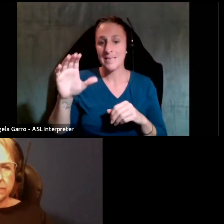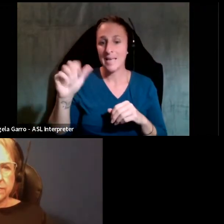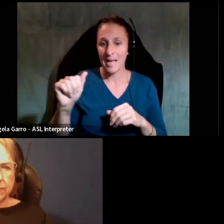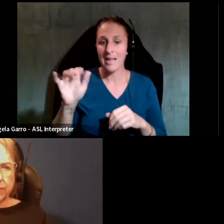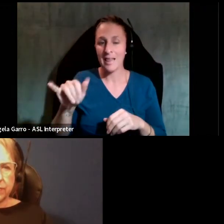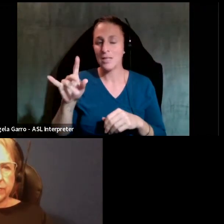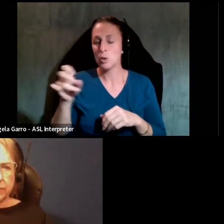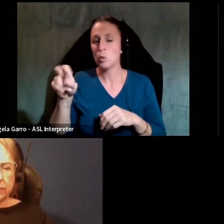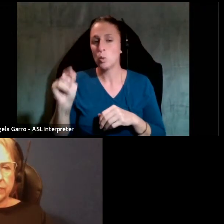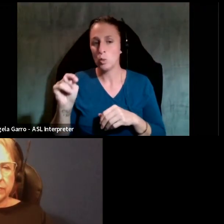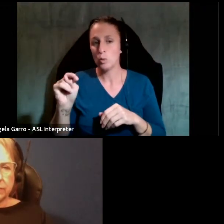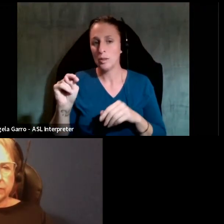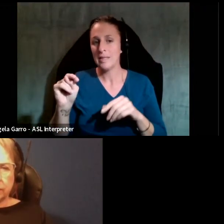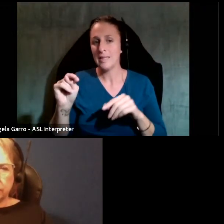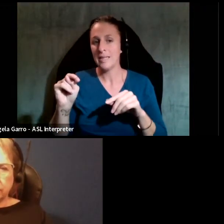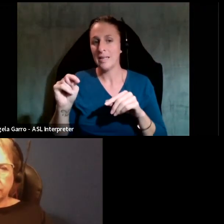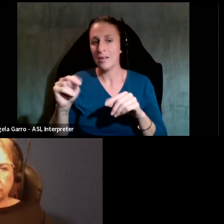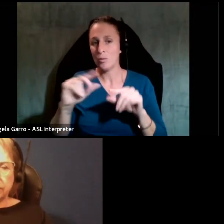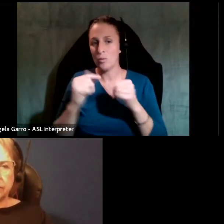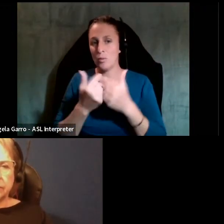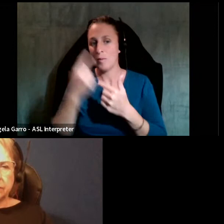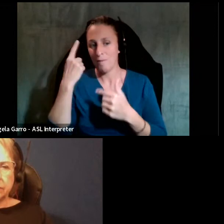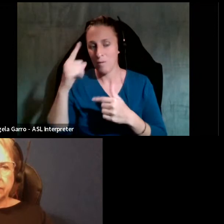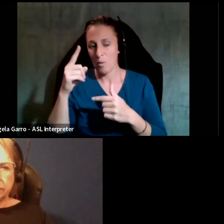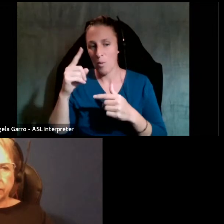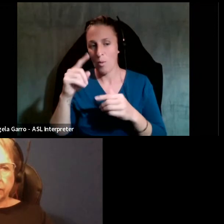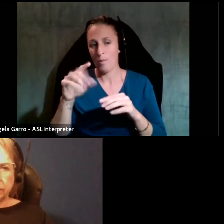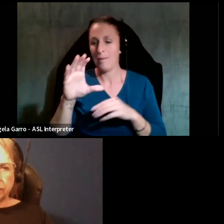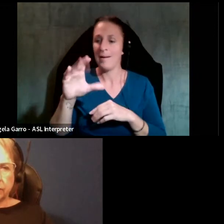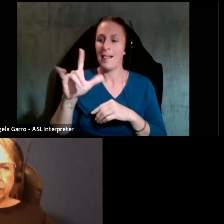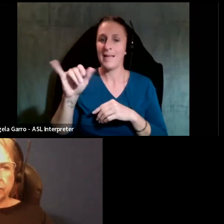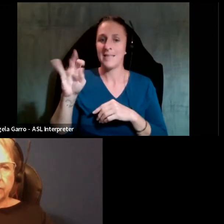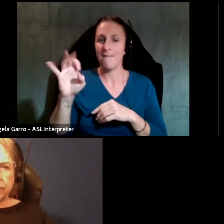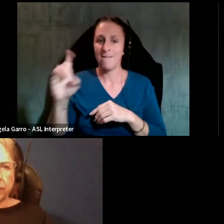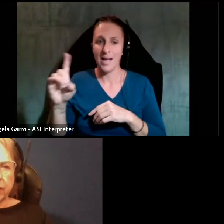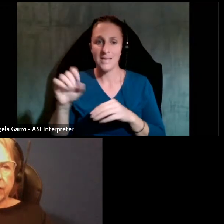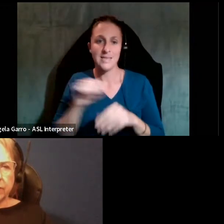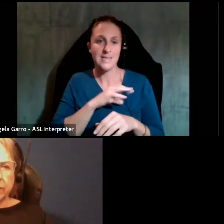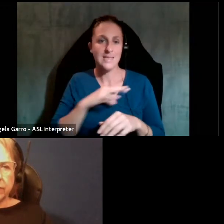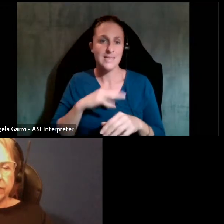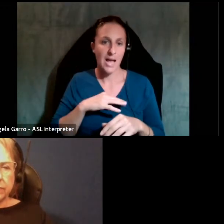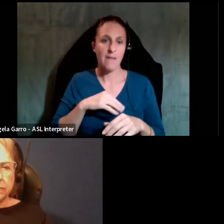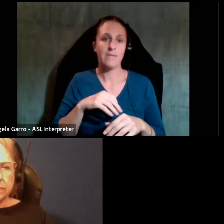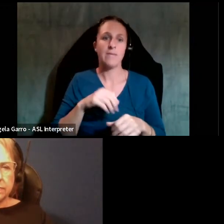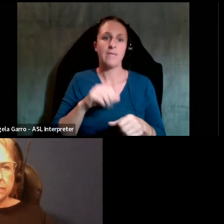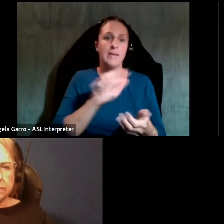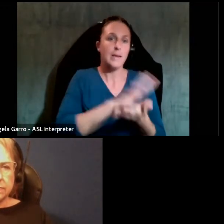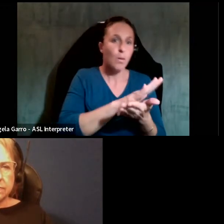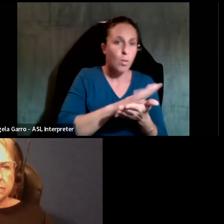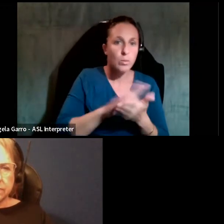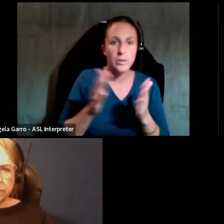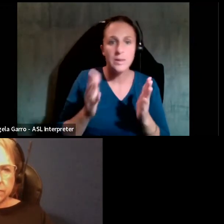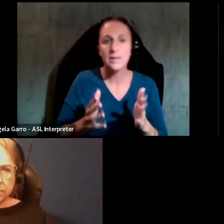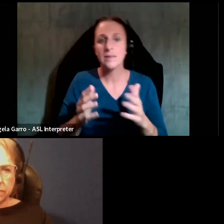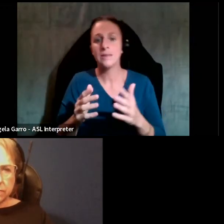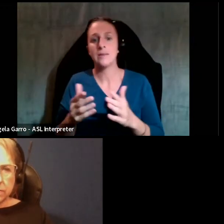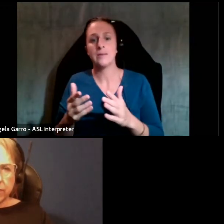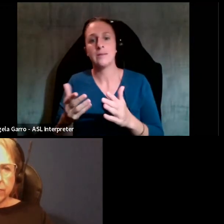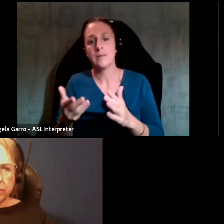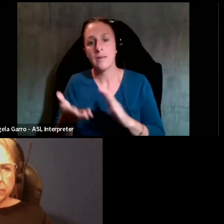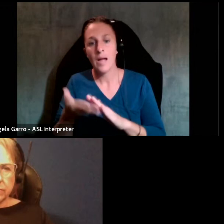union group for the classified staff, who are the custodians and operators